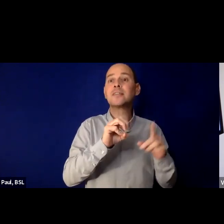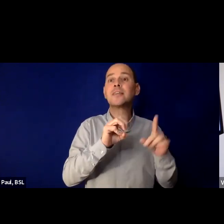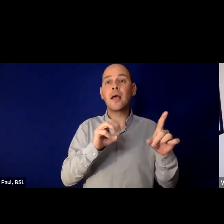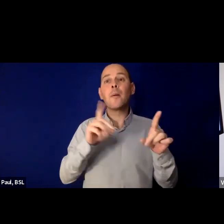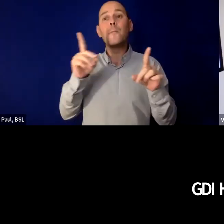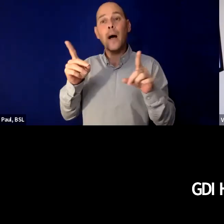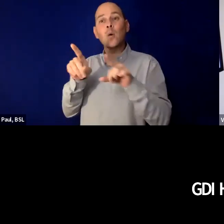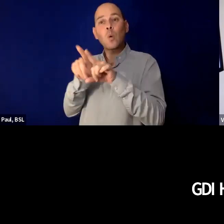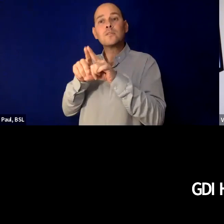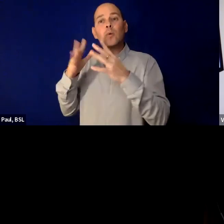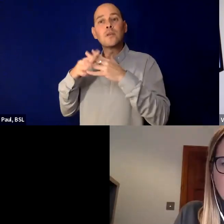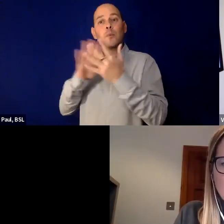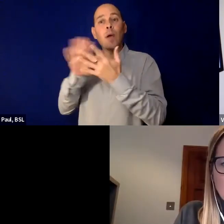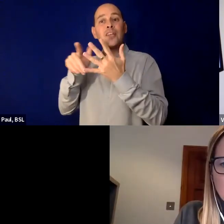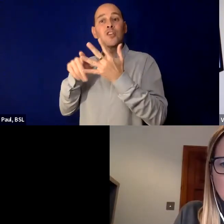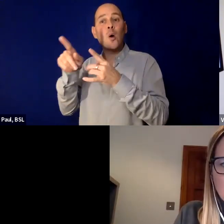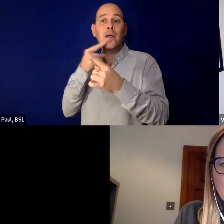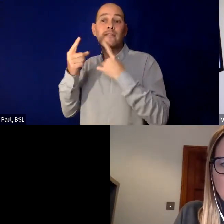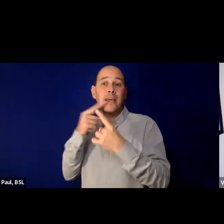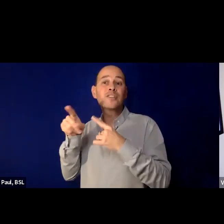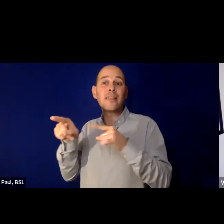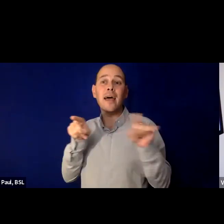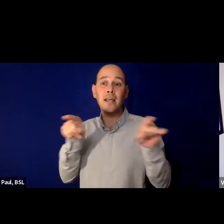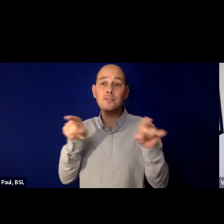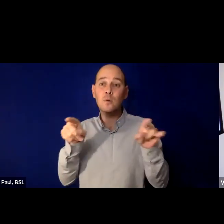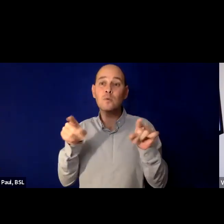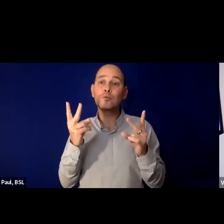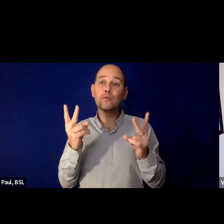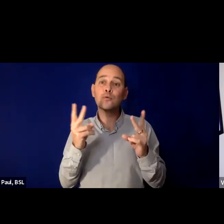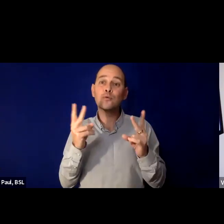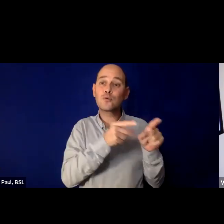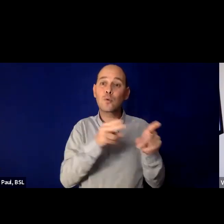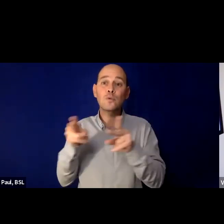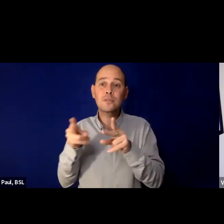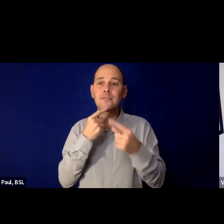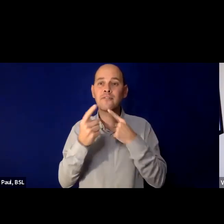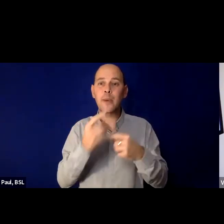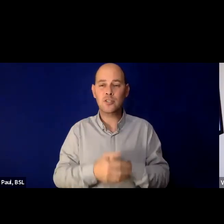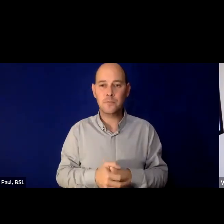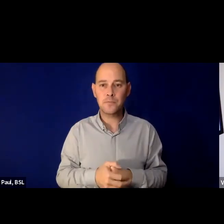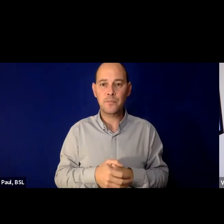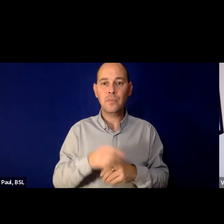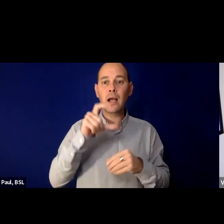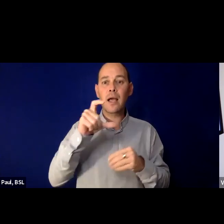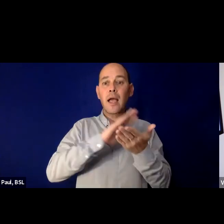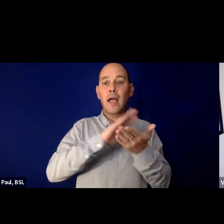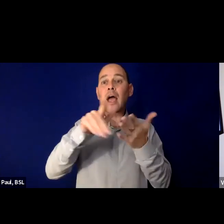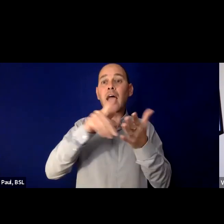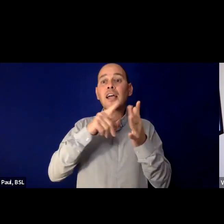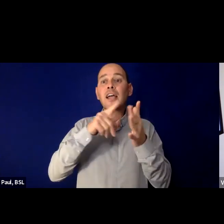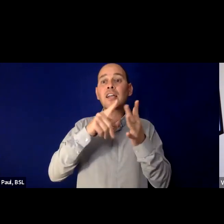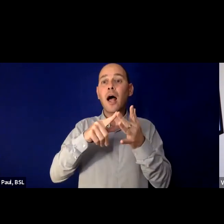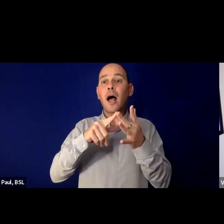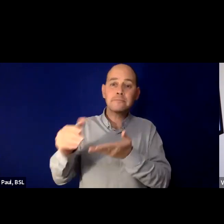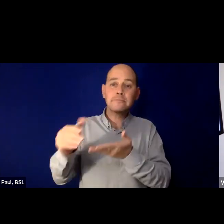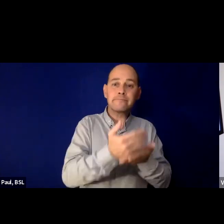if you're interested in your country. I think CHAI have taken the document that we started with and built it through their